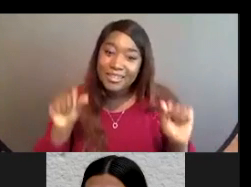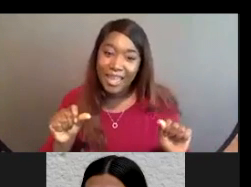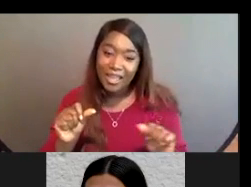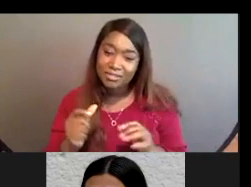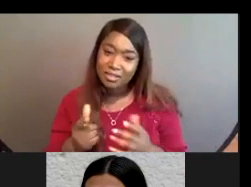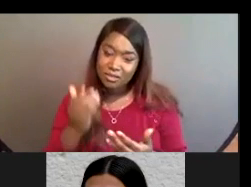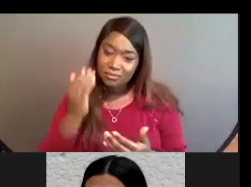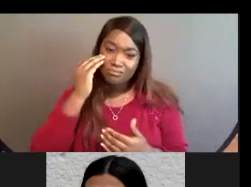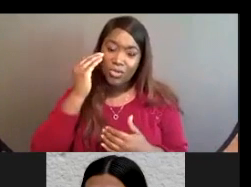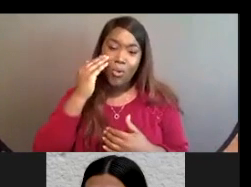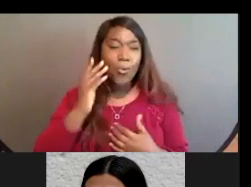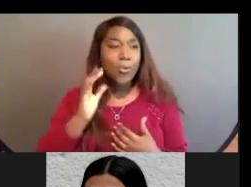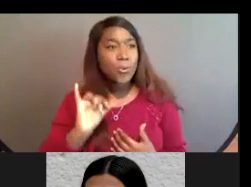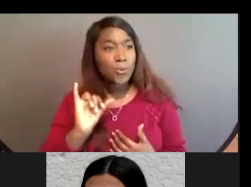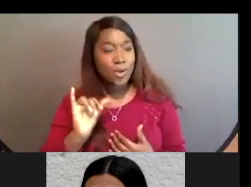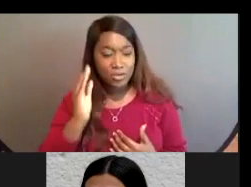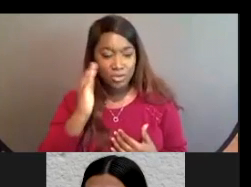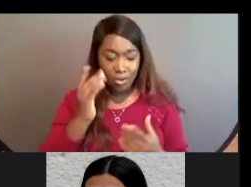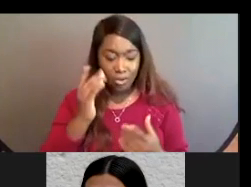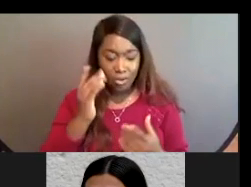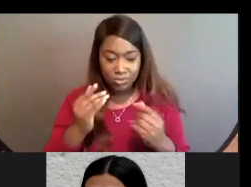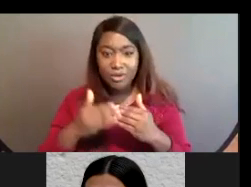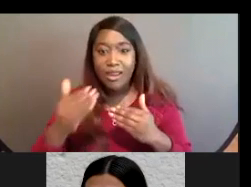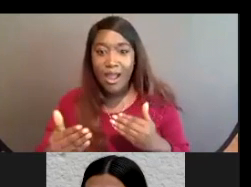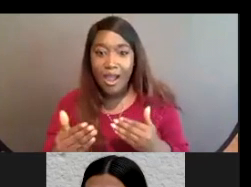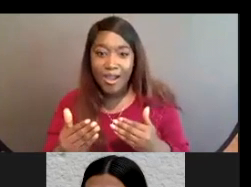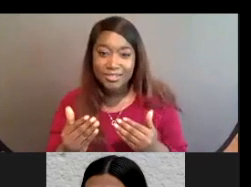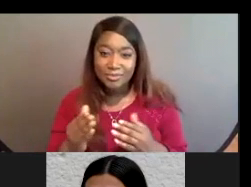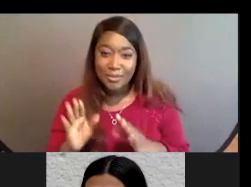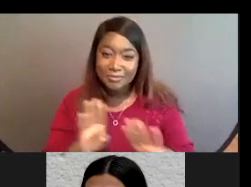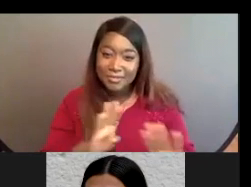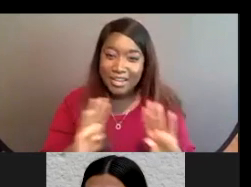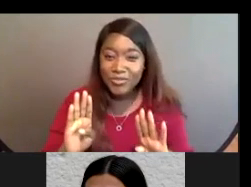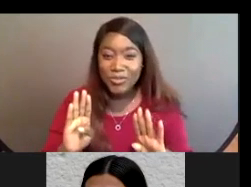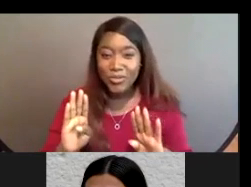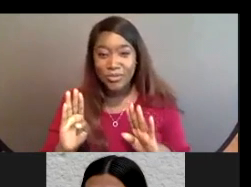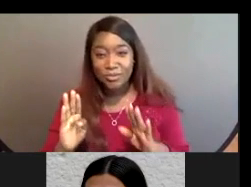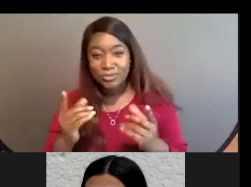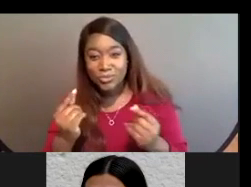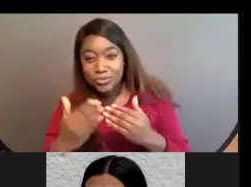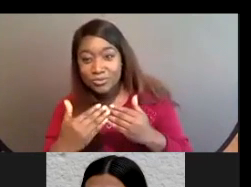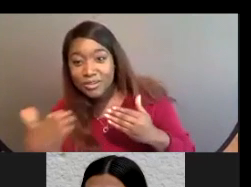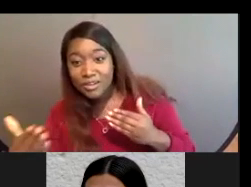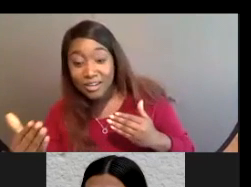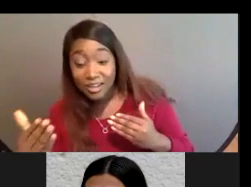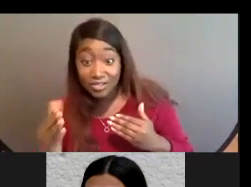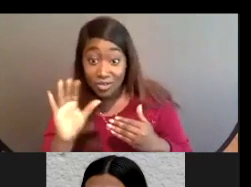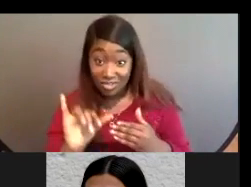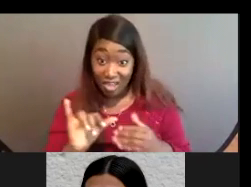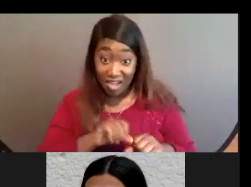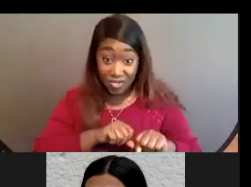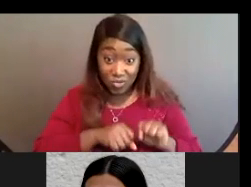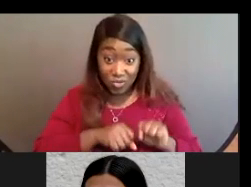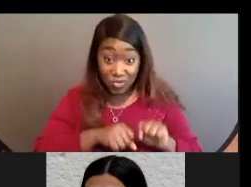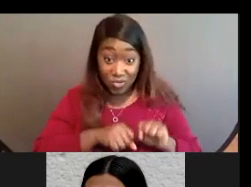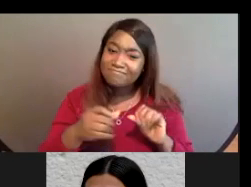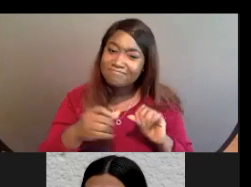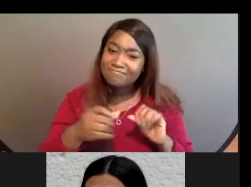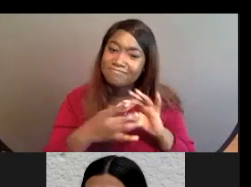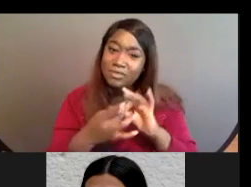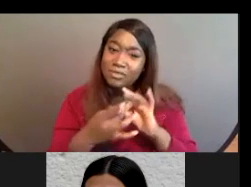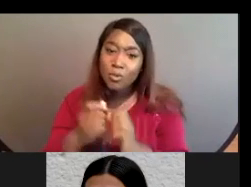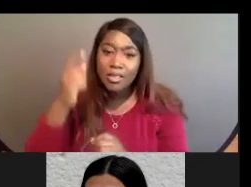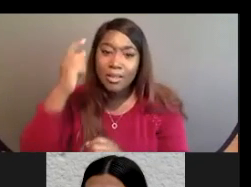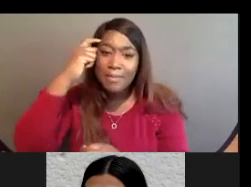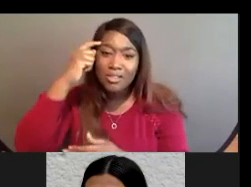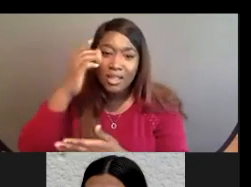and move next, right? So yeah, the grief piece sits squarely with the metal element and with the lung and